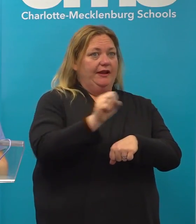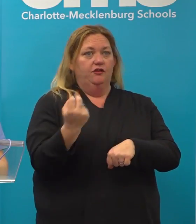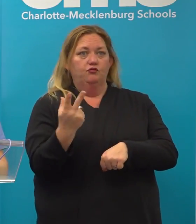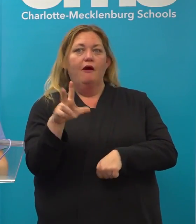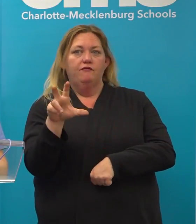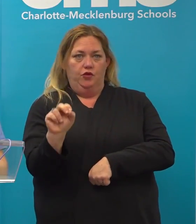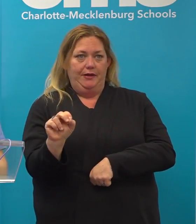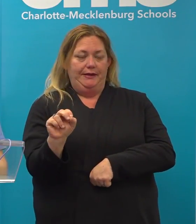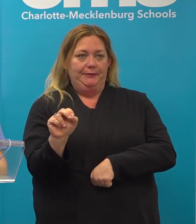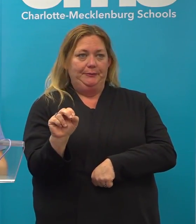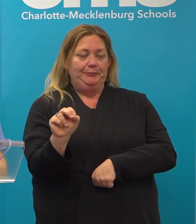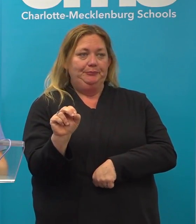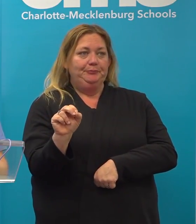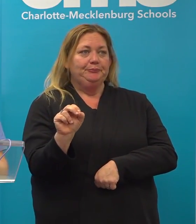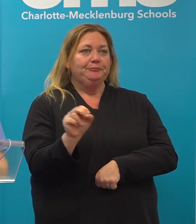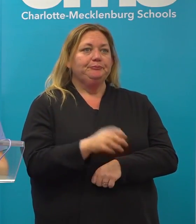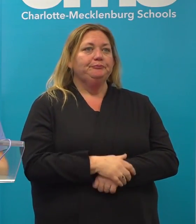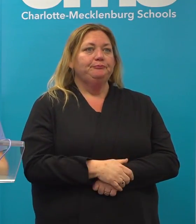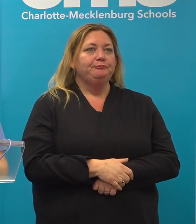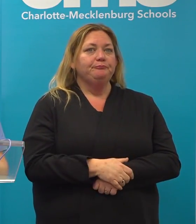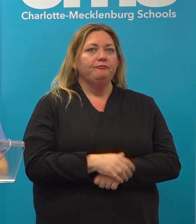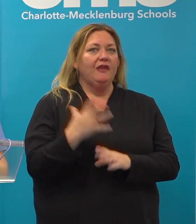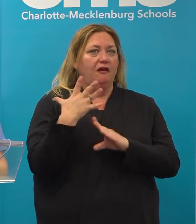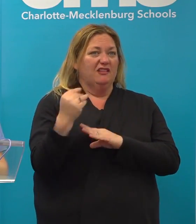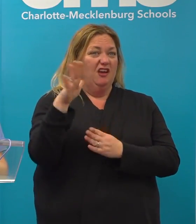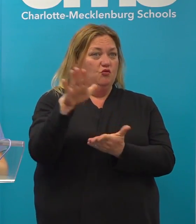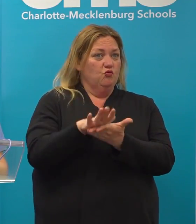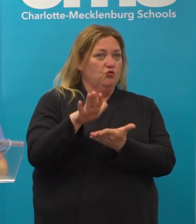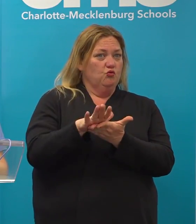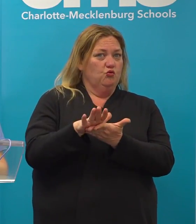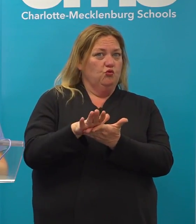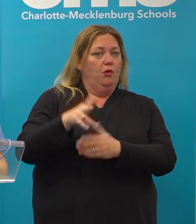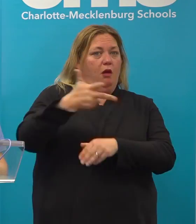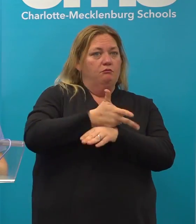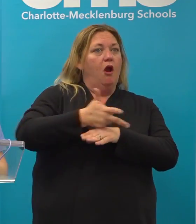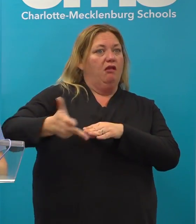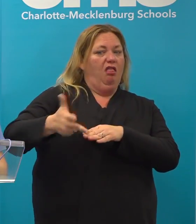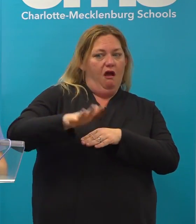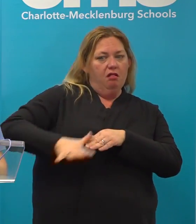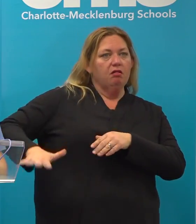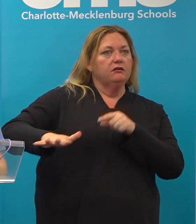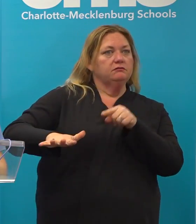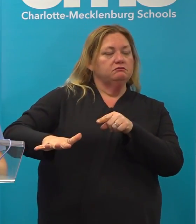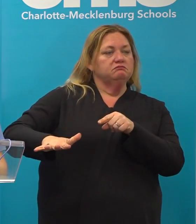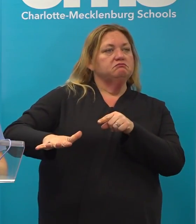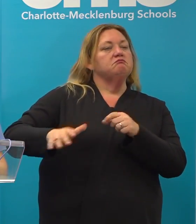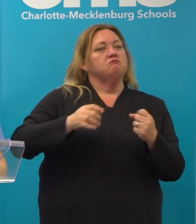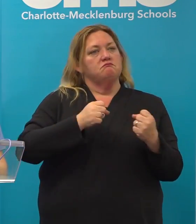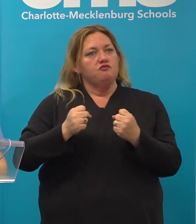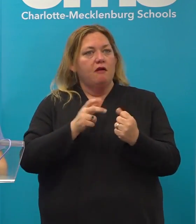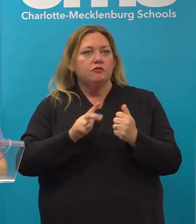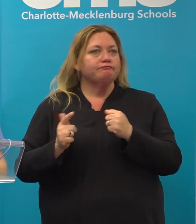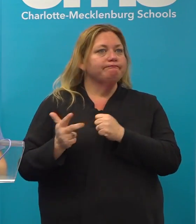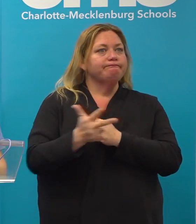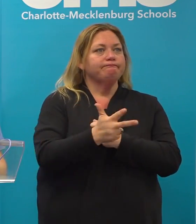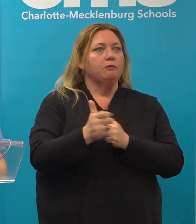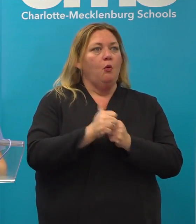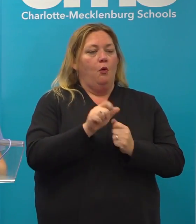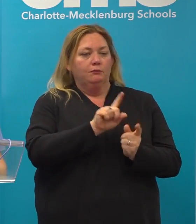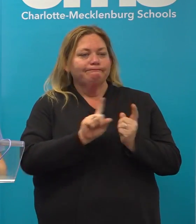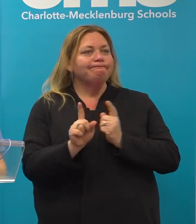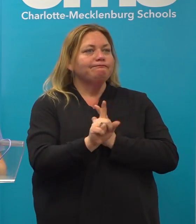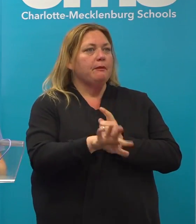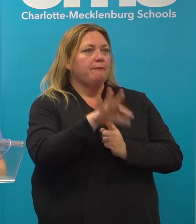12:30 outside of your school in the school's parking lot. Come through, get a lunch for today